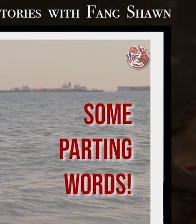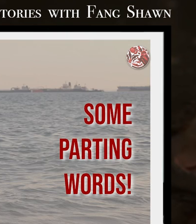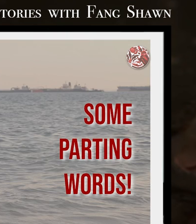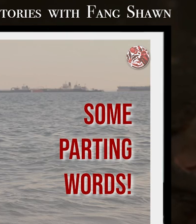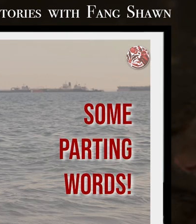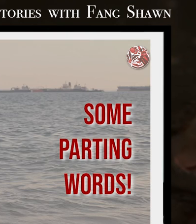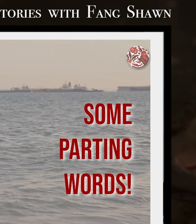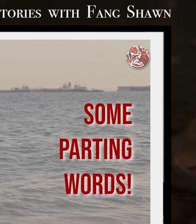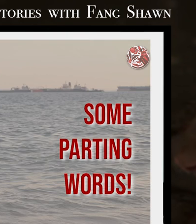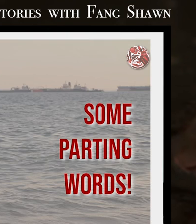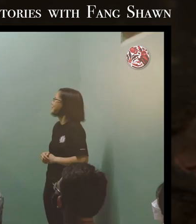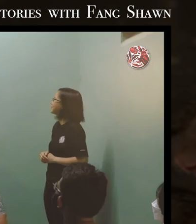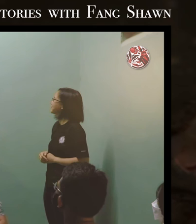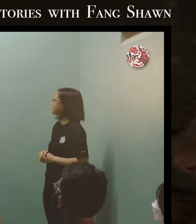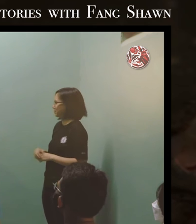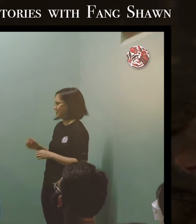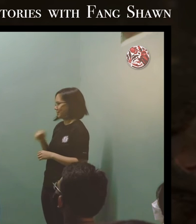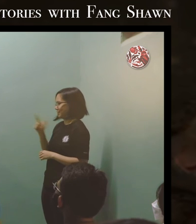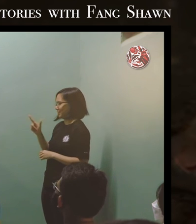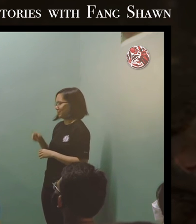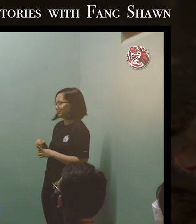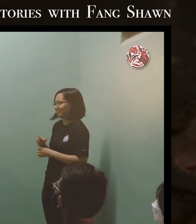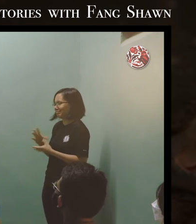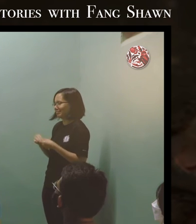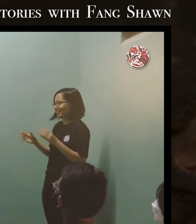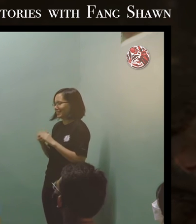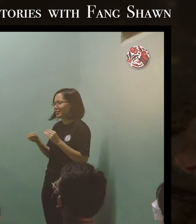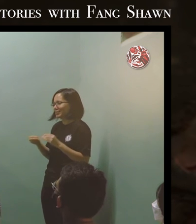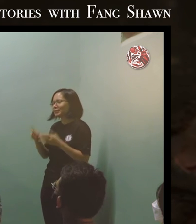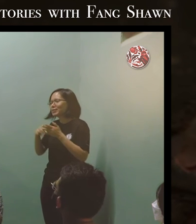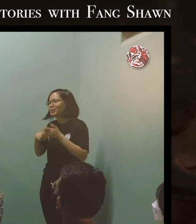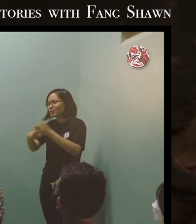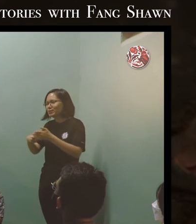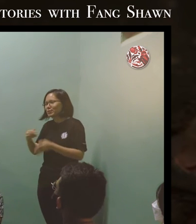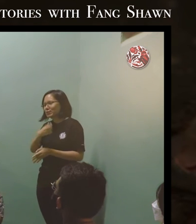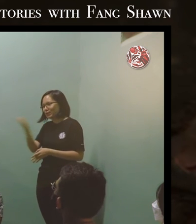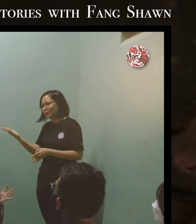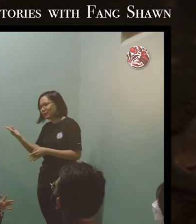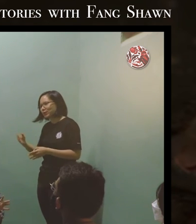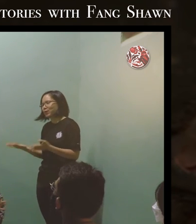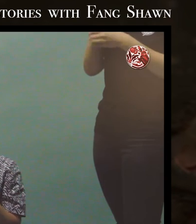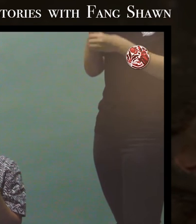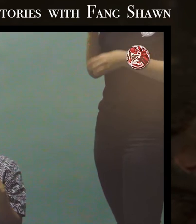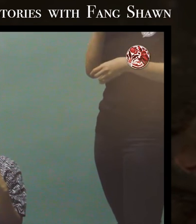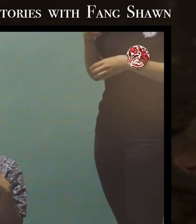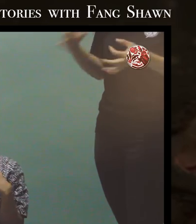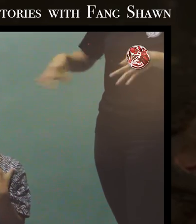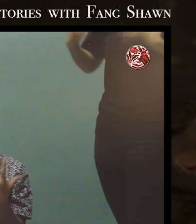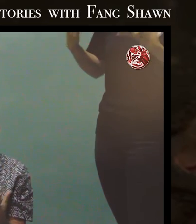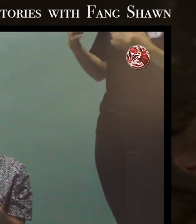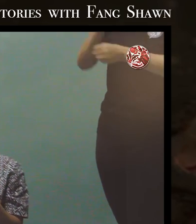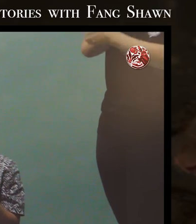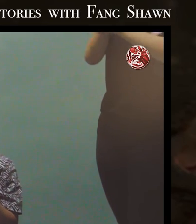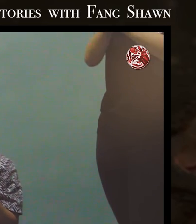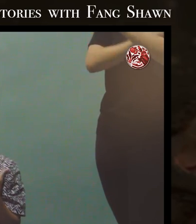said, all these stories, it's really just to show you what's happening out there in the real world. The power ultimately is still in your hands. Be it knowing what to do